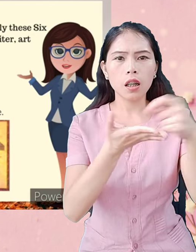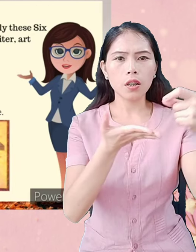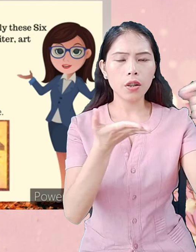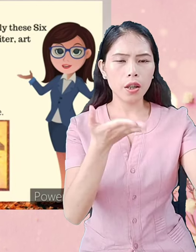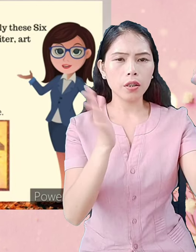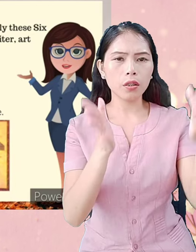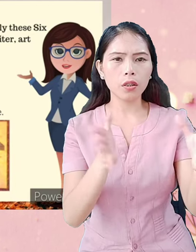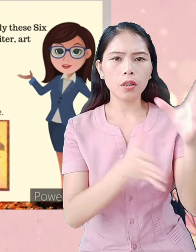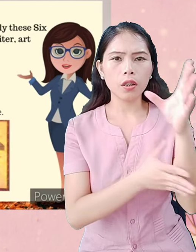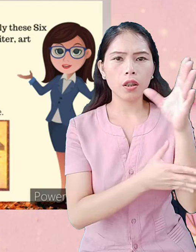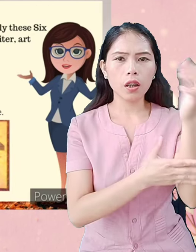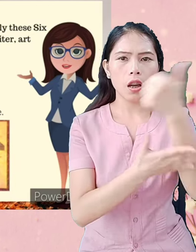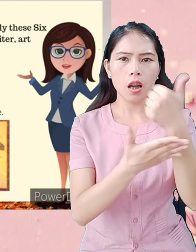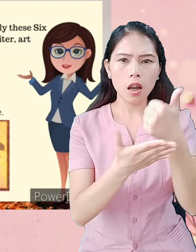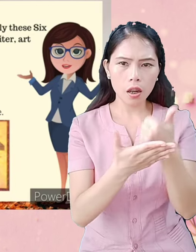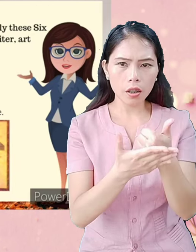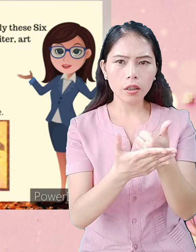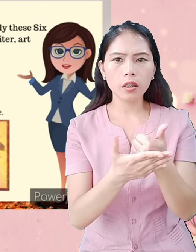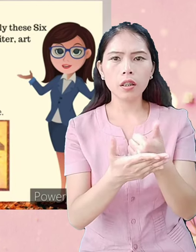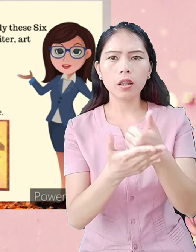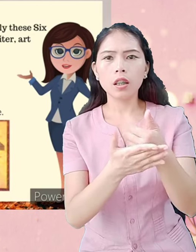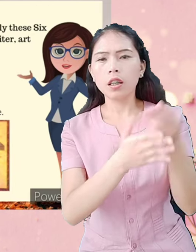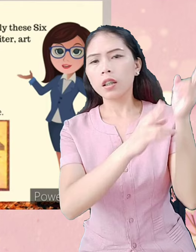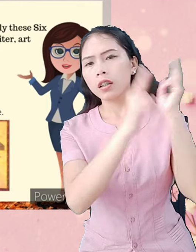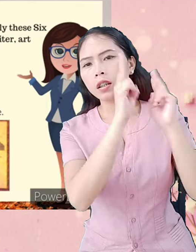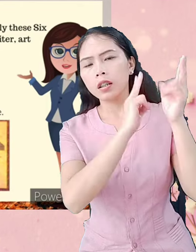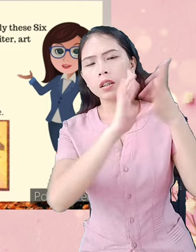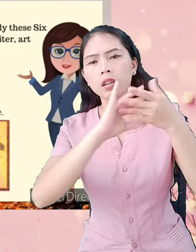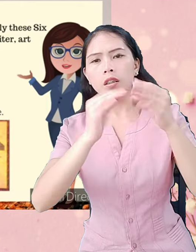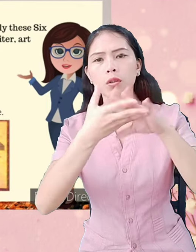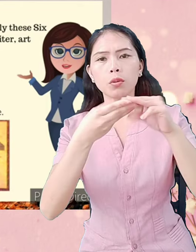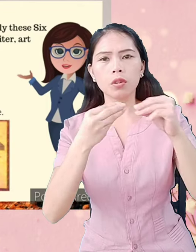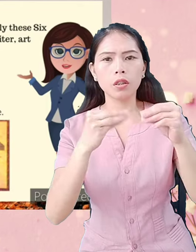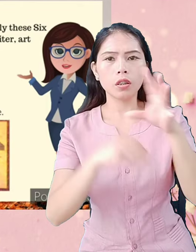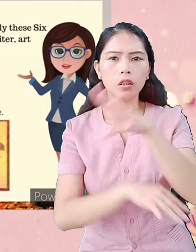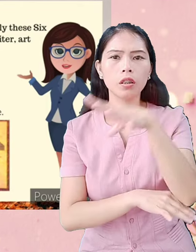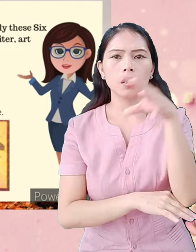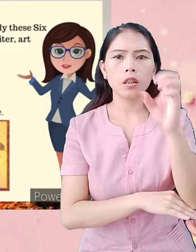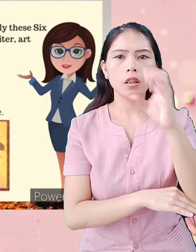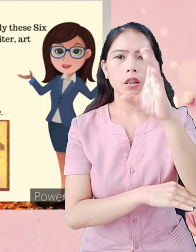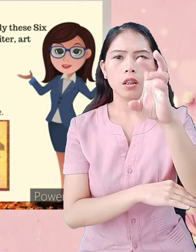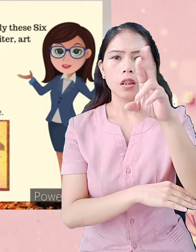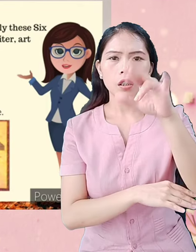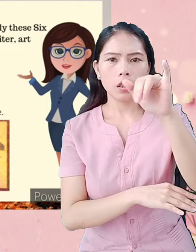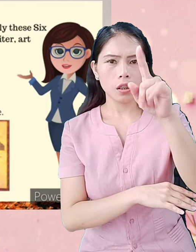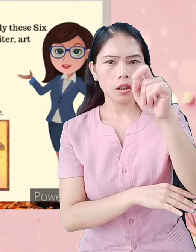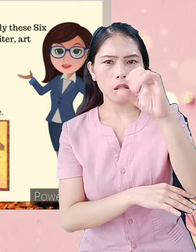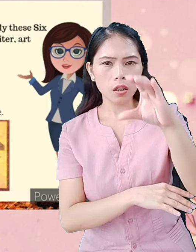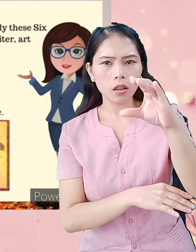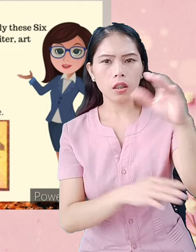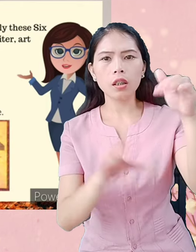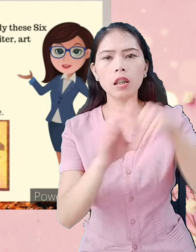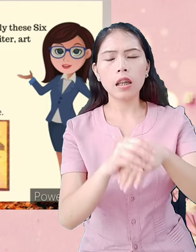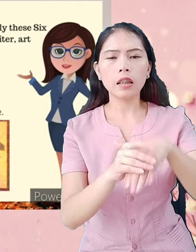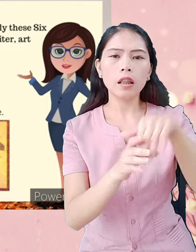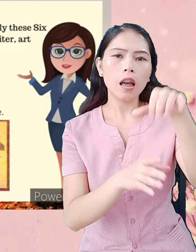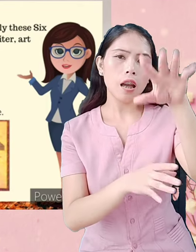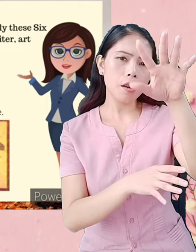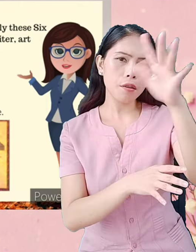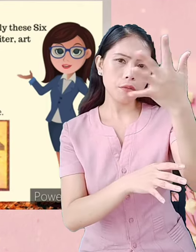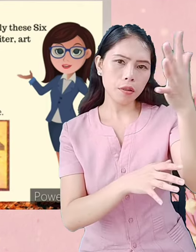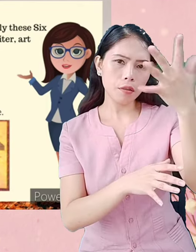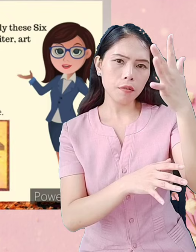art historian, and critic in the 5th century in